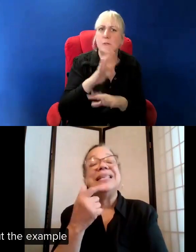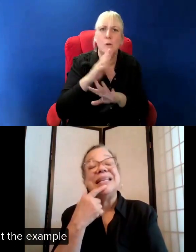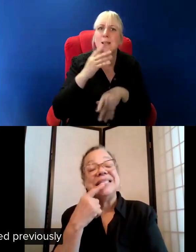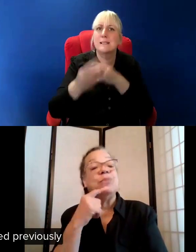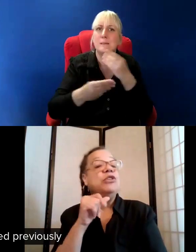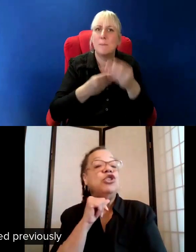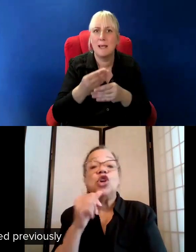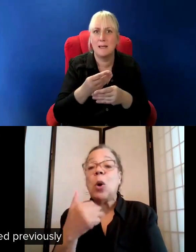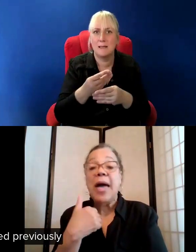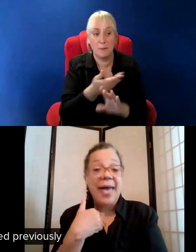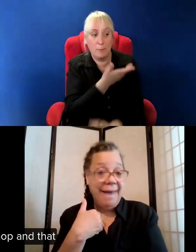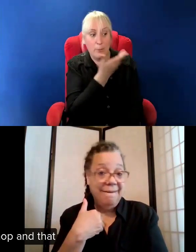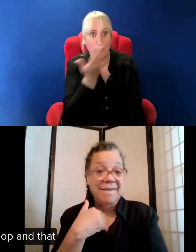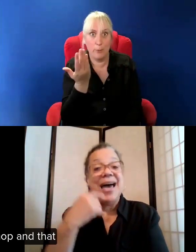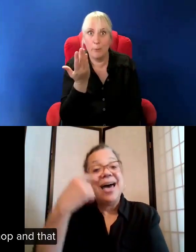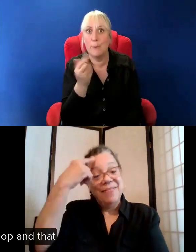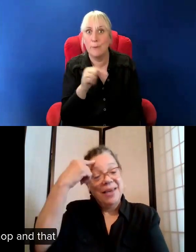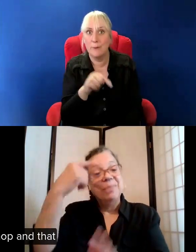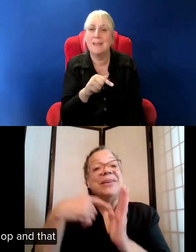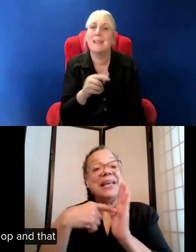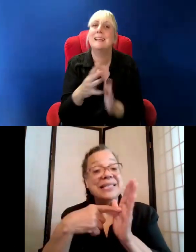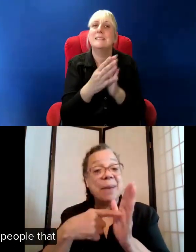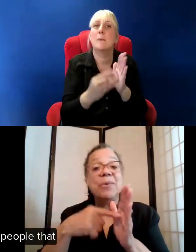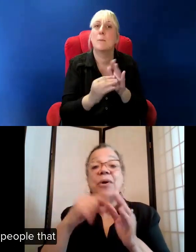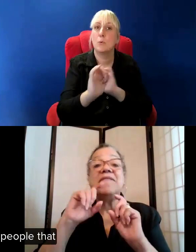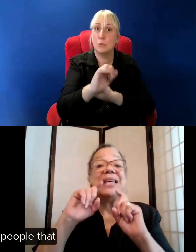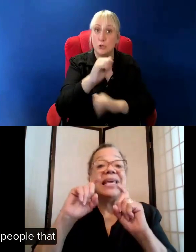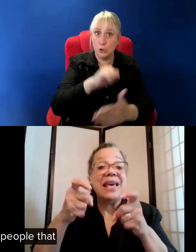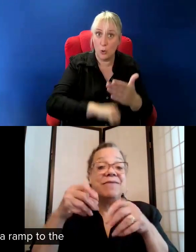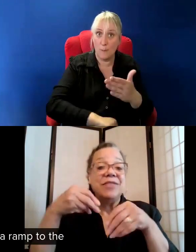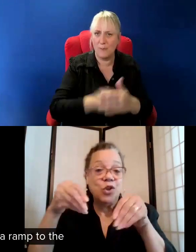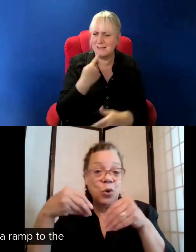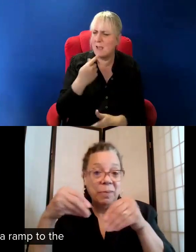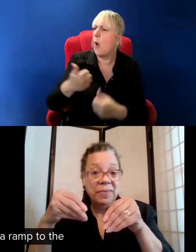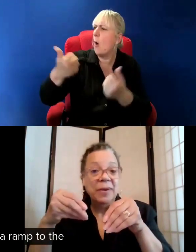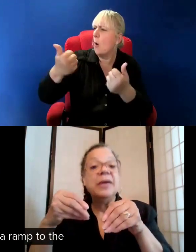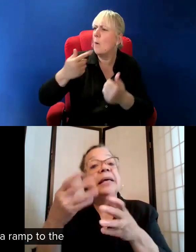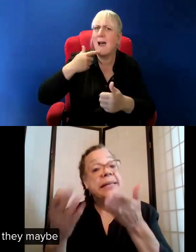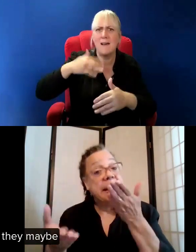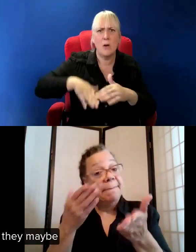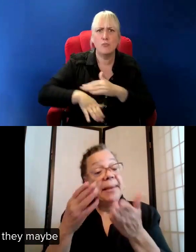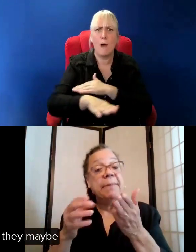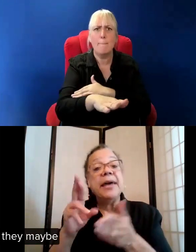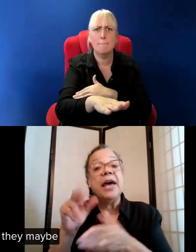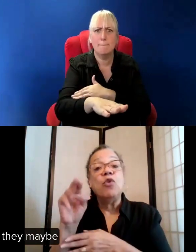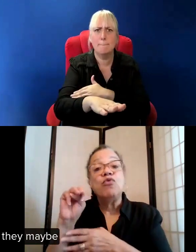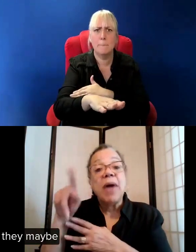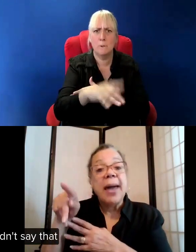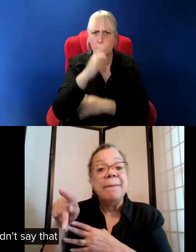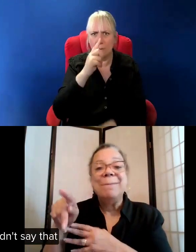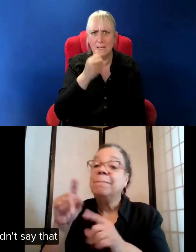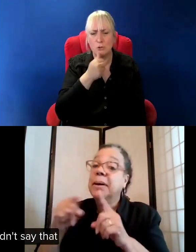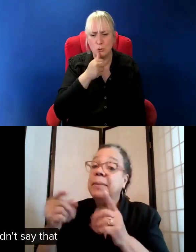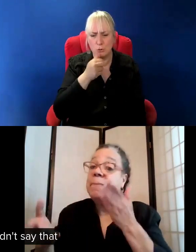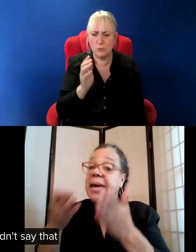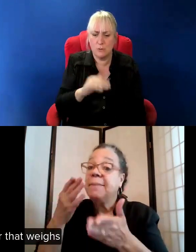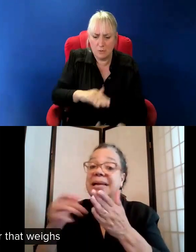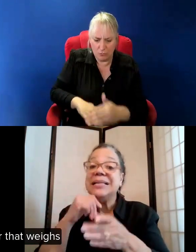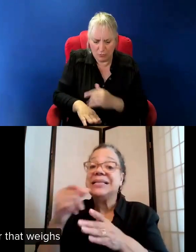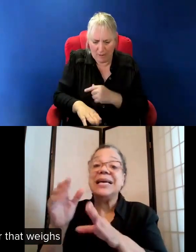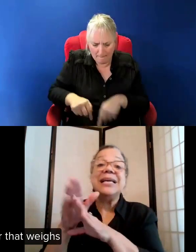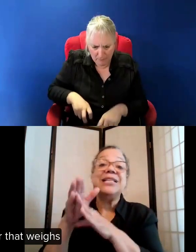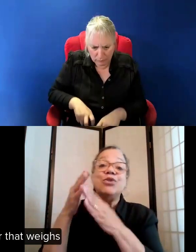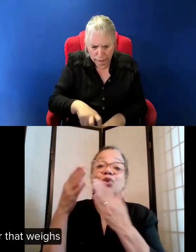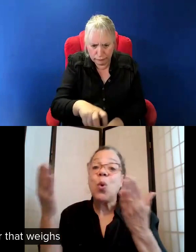about the example that you shared previously of the gift shop, and that they will tell people that there may be a ramp to the gift shop, but they maybe previously didn't say that it's